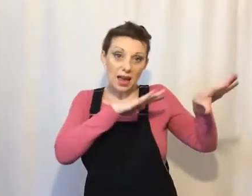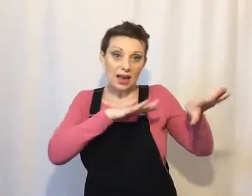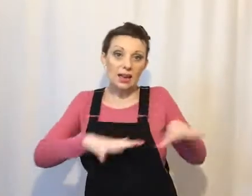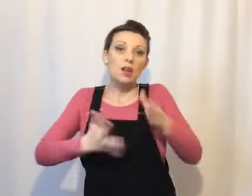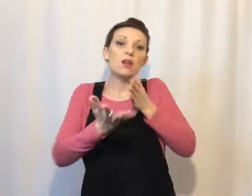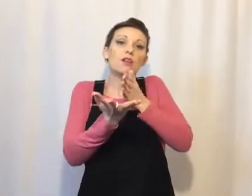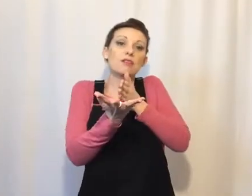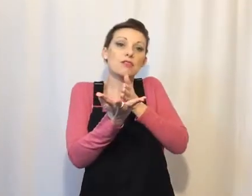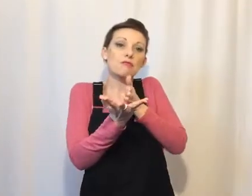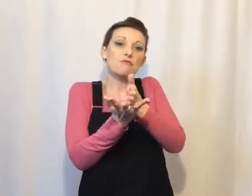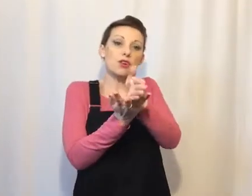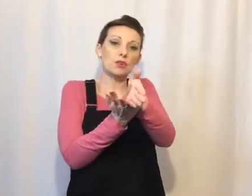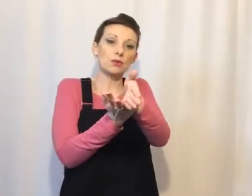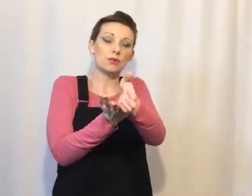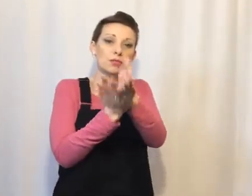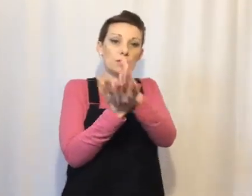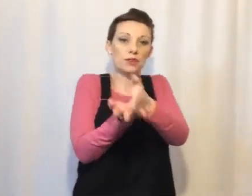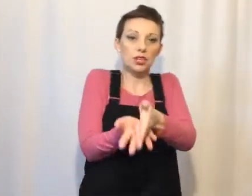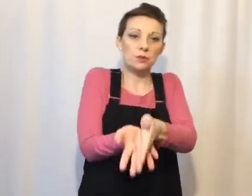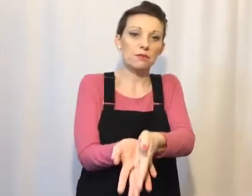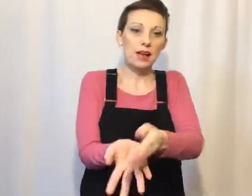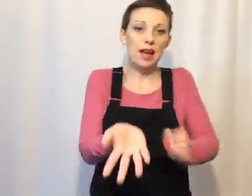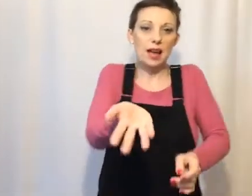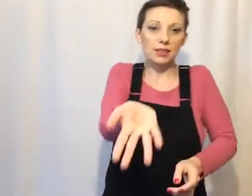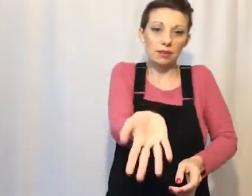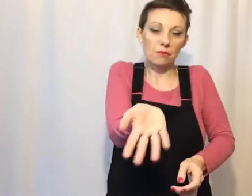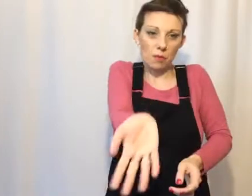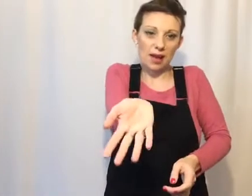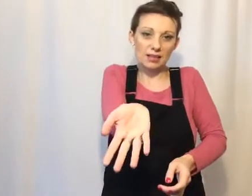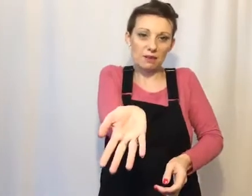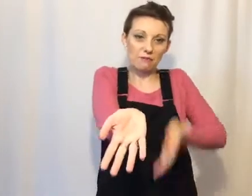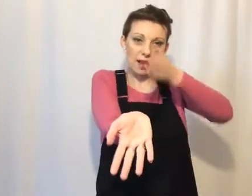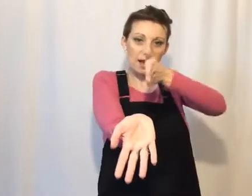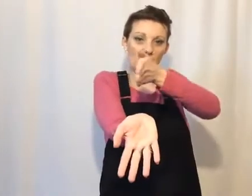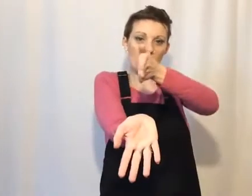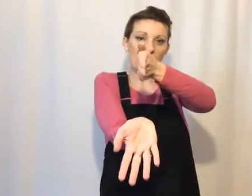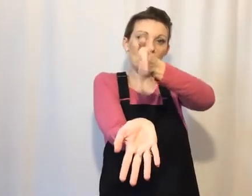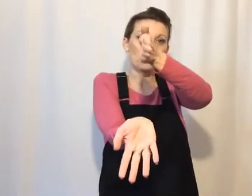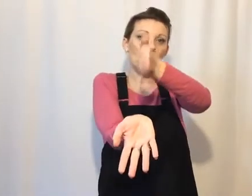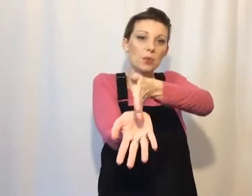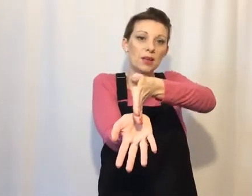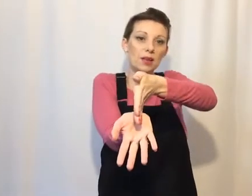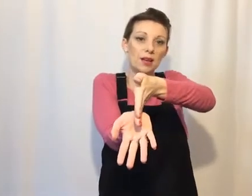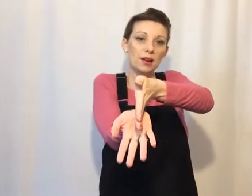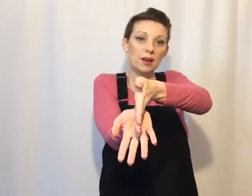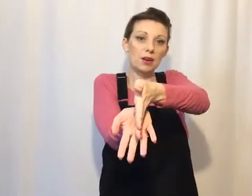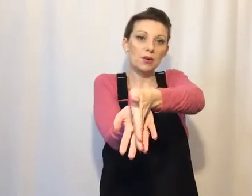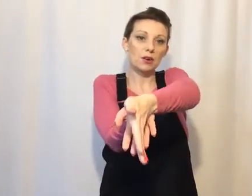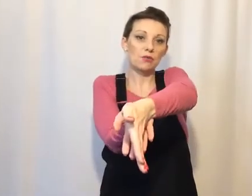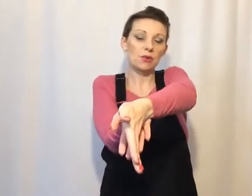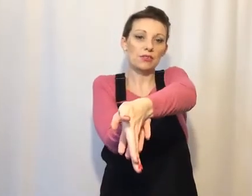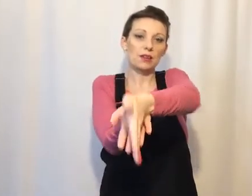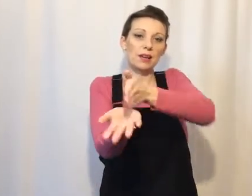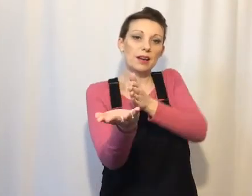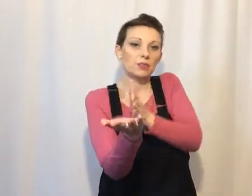sway through. So if I show you with a flat hand, I've got my hand down flat and I've got my hand on top and I go across like that, sort